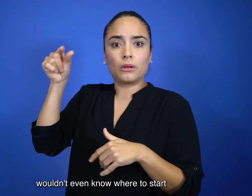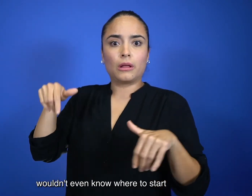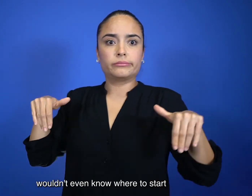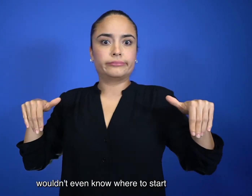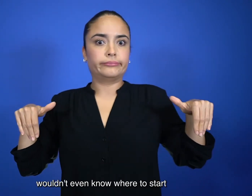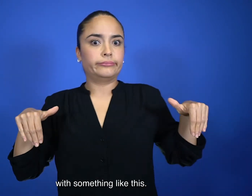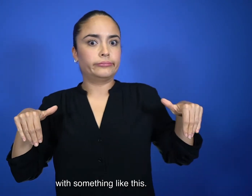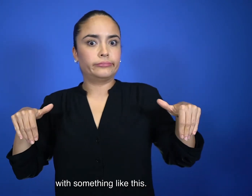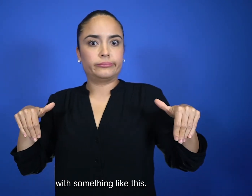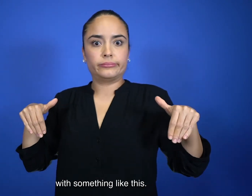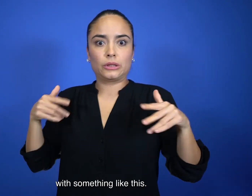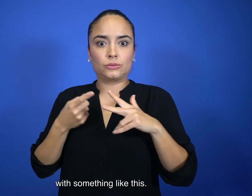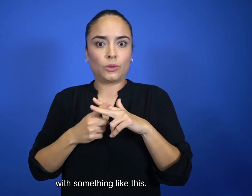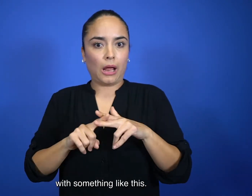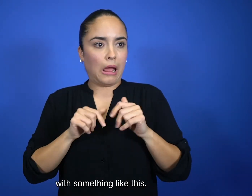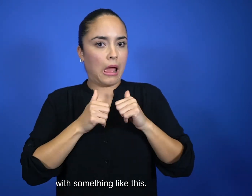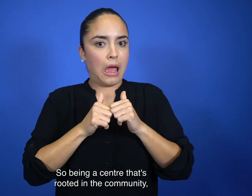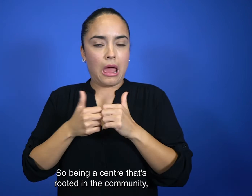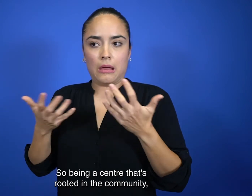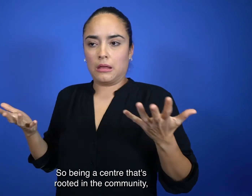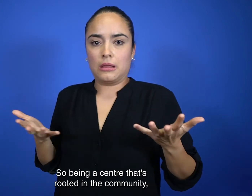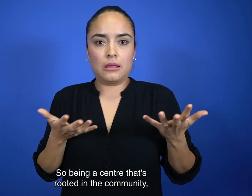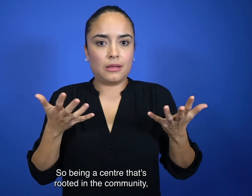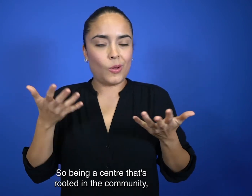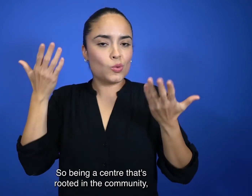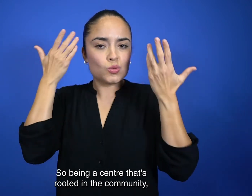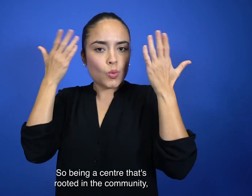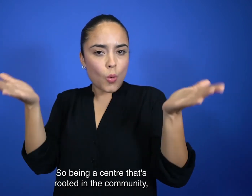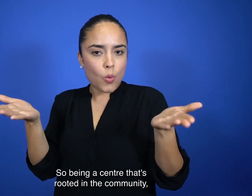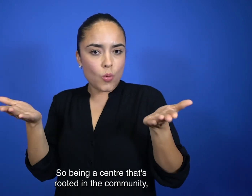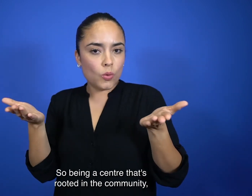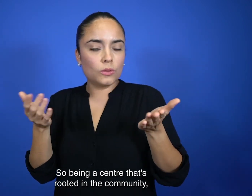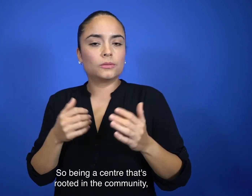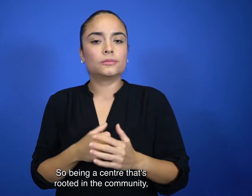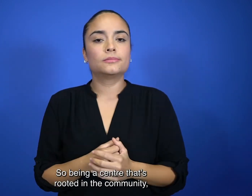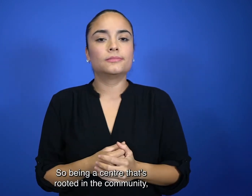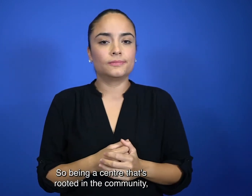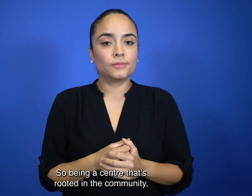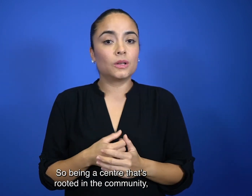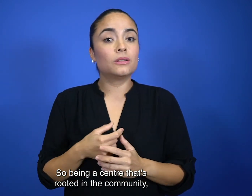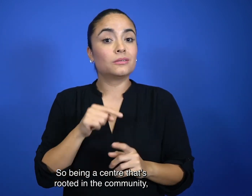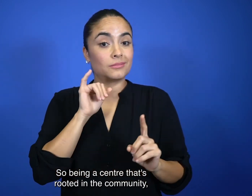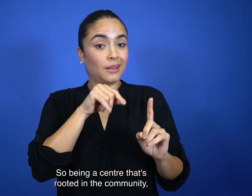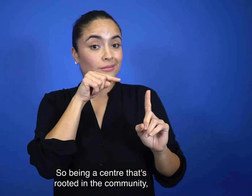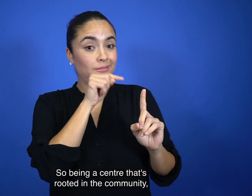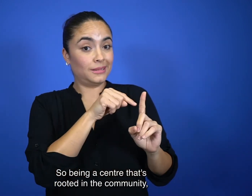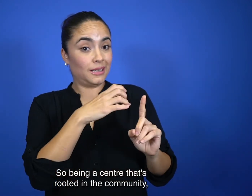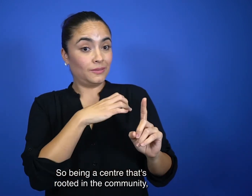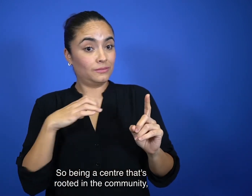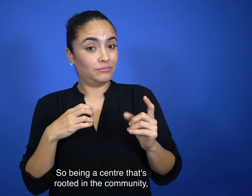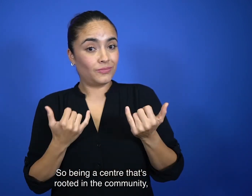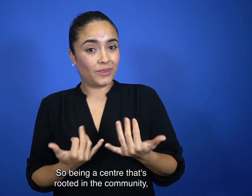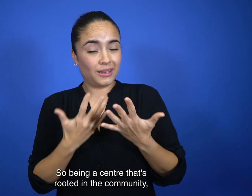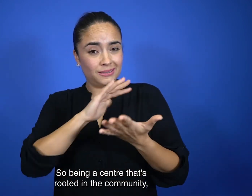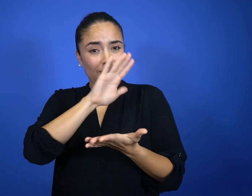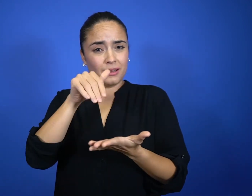start with something like this. So being a center that's rooted in the community,